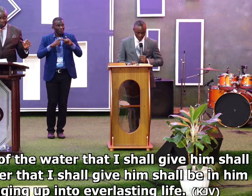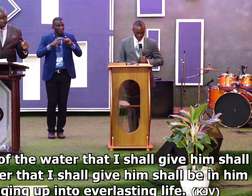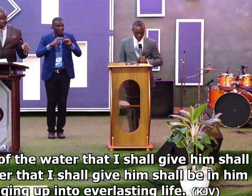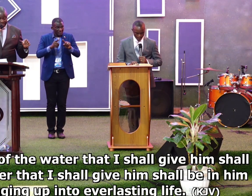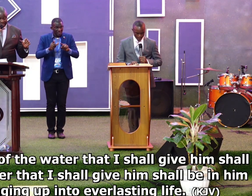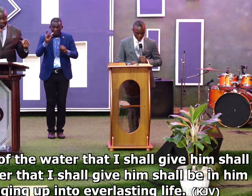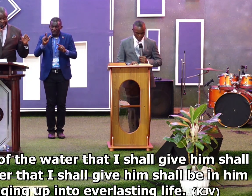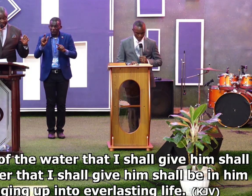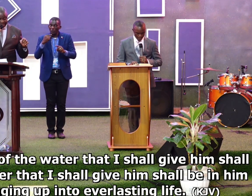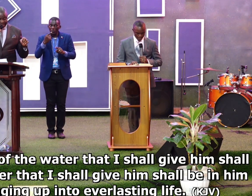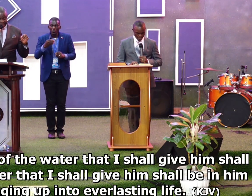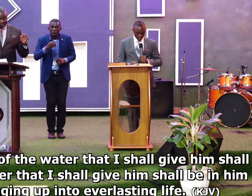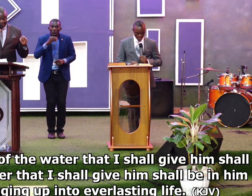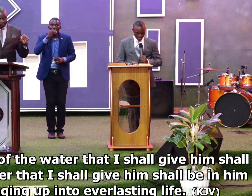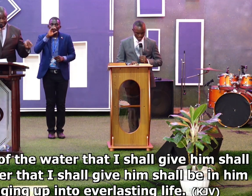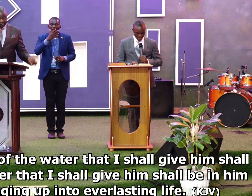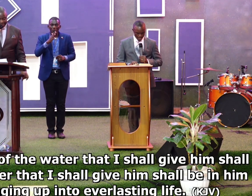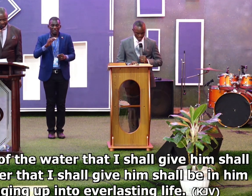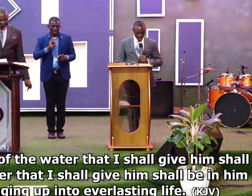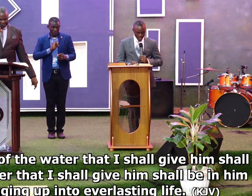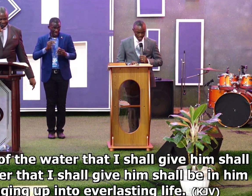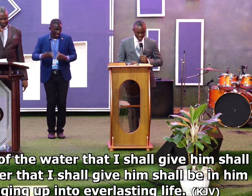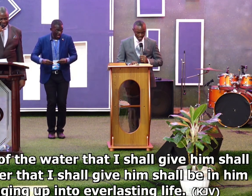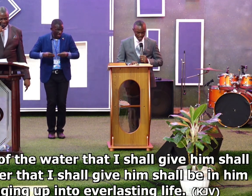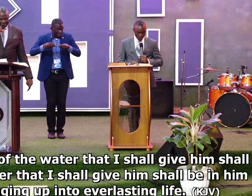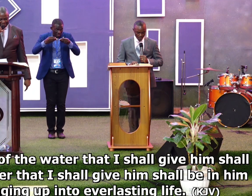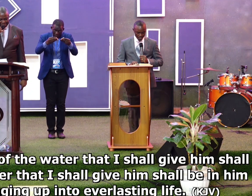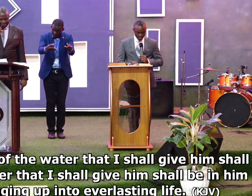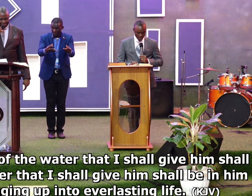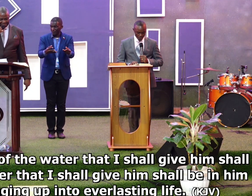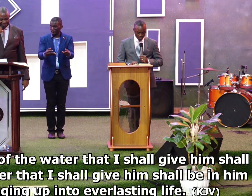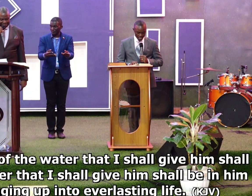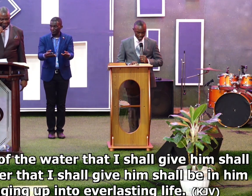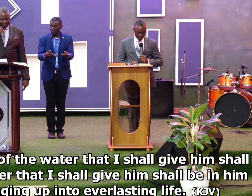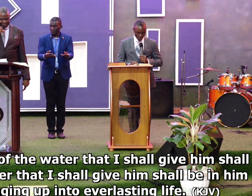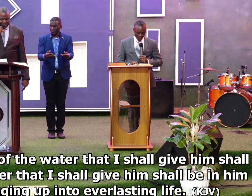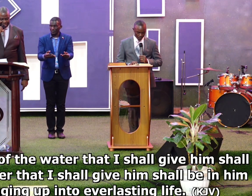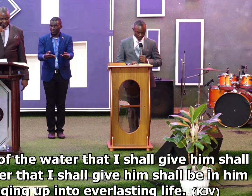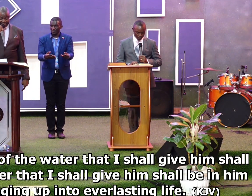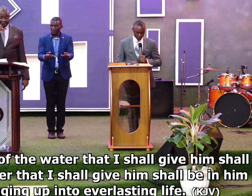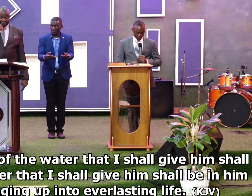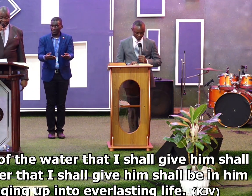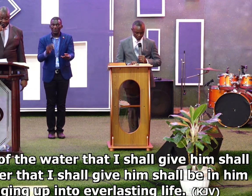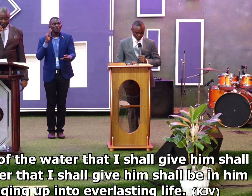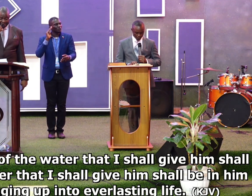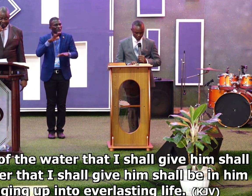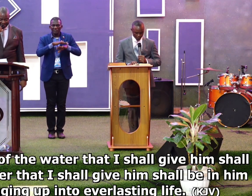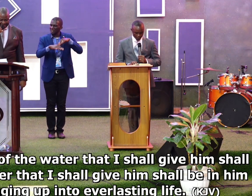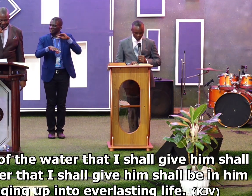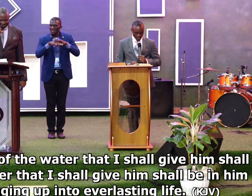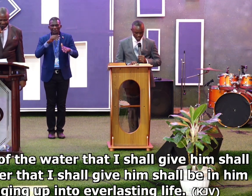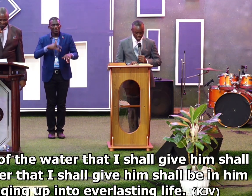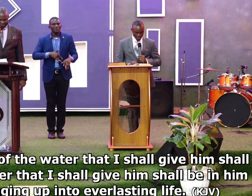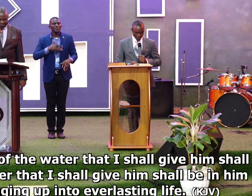drinketh of the water that I shall give him, naye anywa amazzi ago nze gendi muwa, shall never